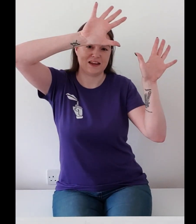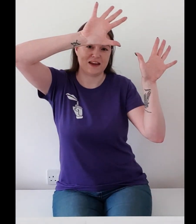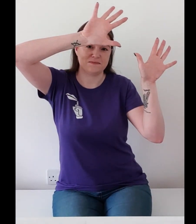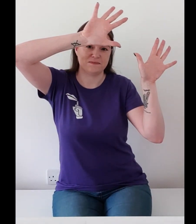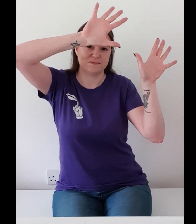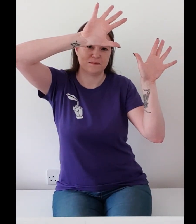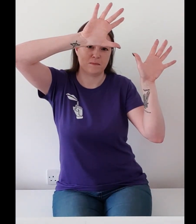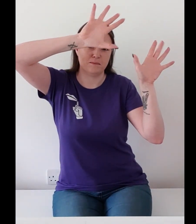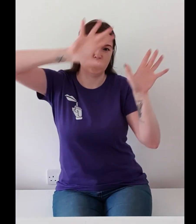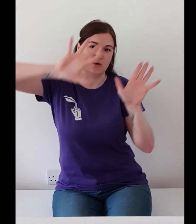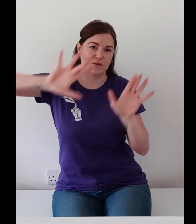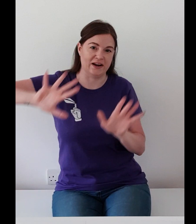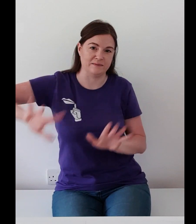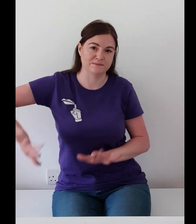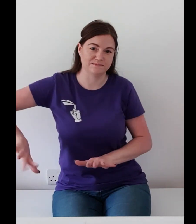Again, pouring.